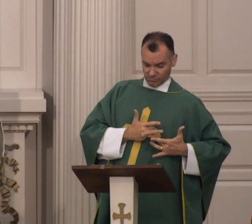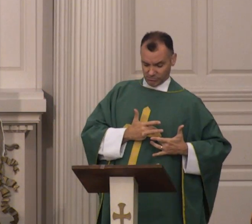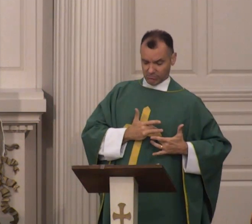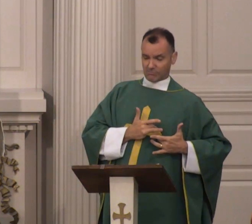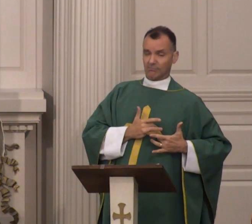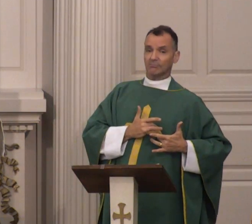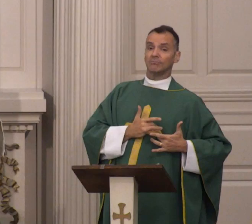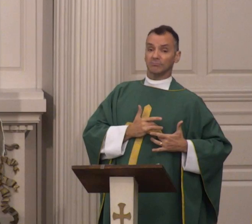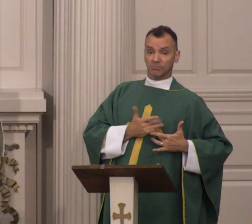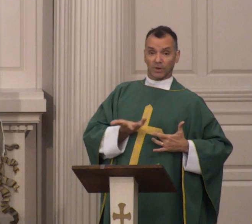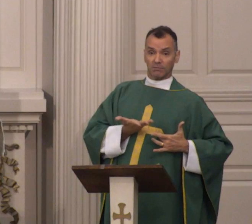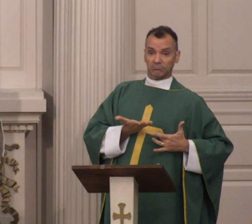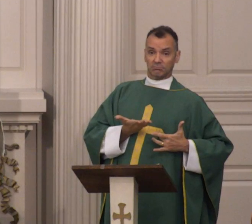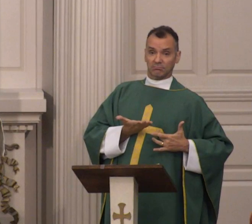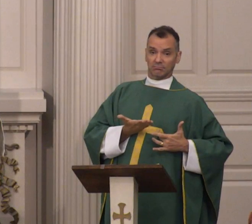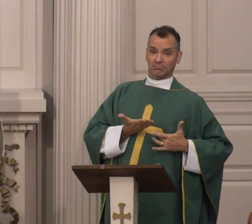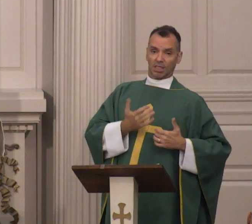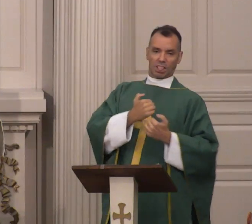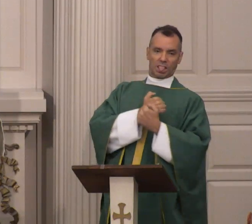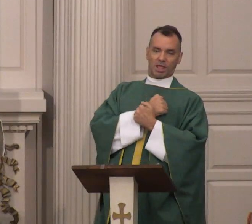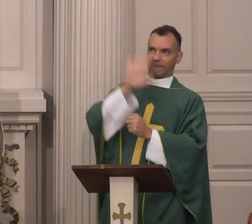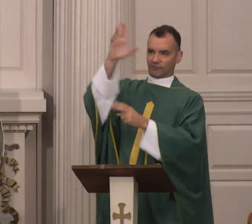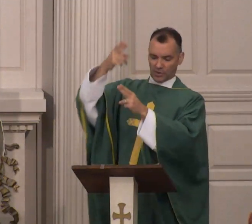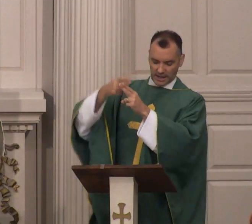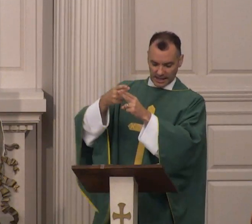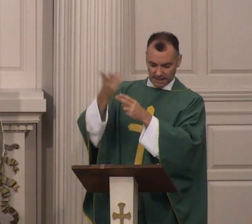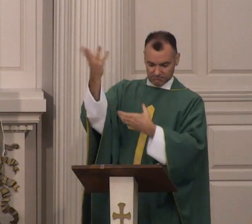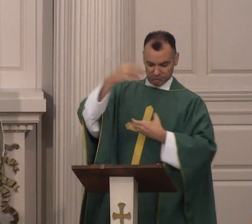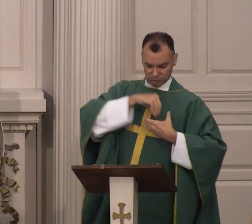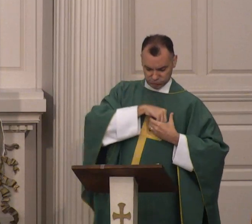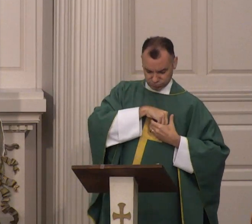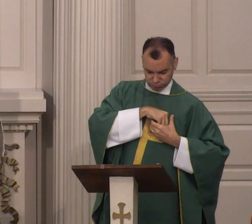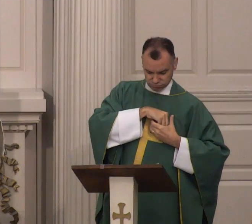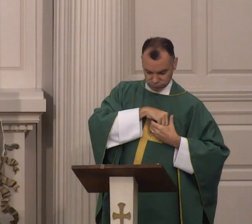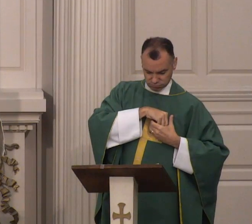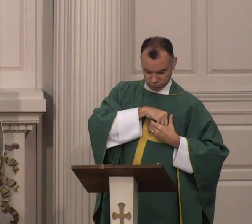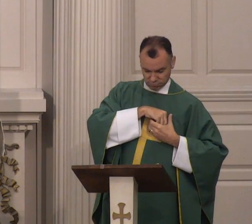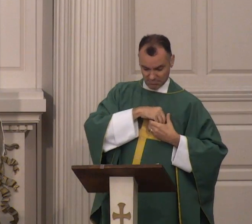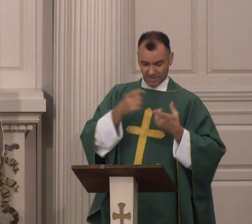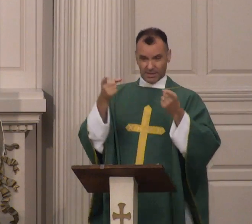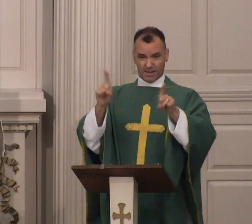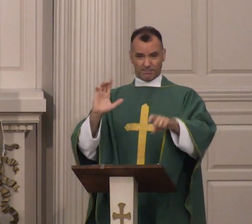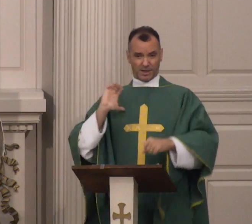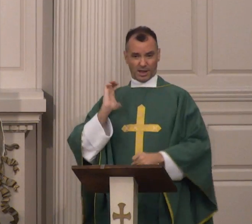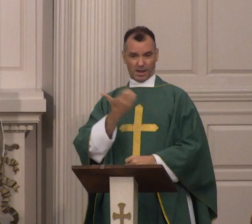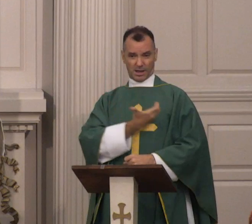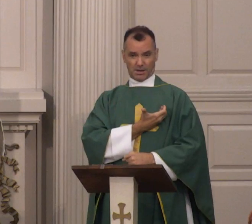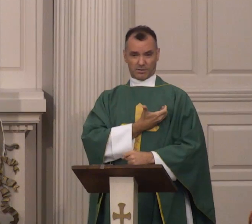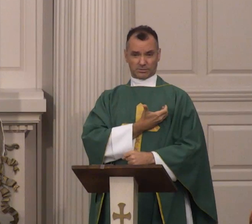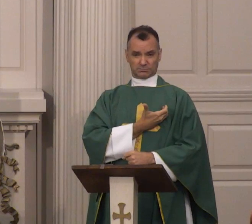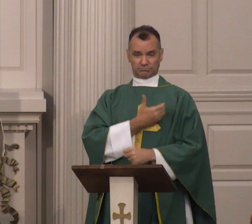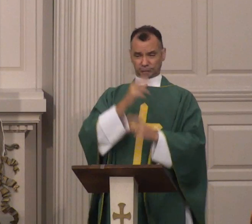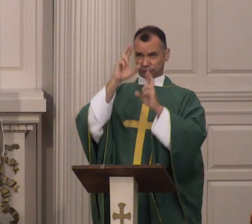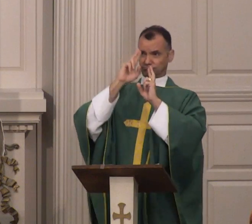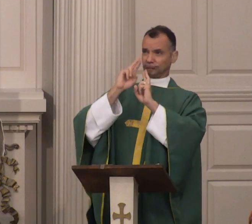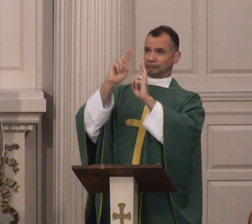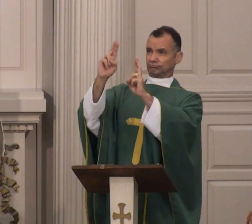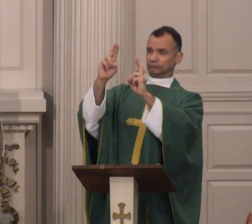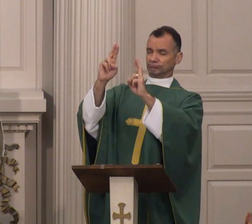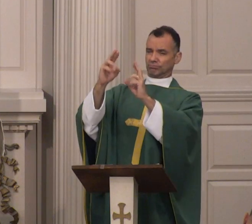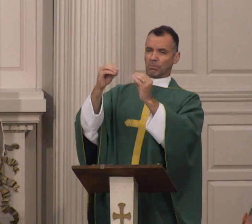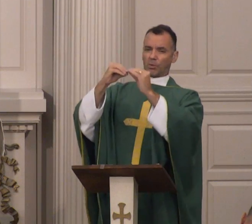that by deepening our sense of reverence, you may nurture in us what is good, and by your watchful